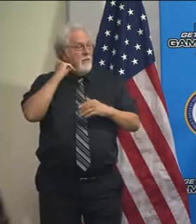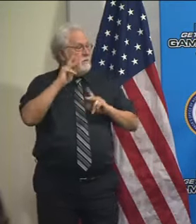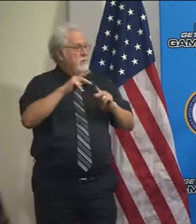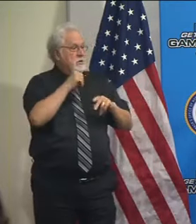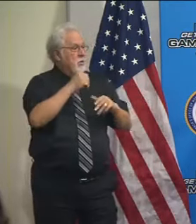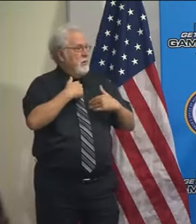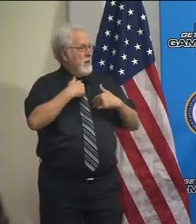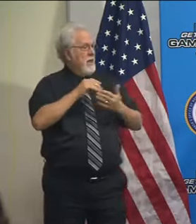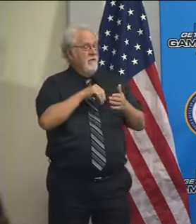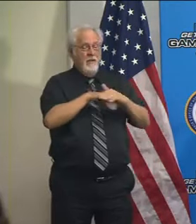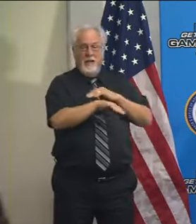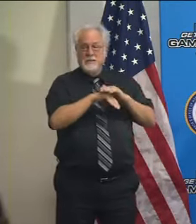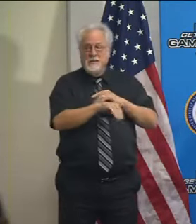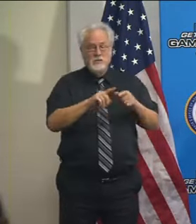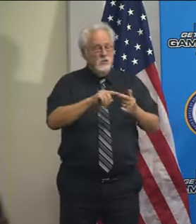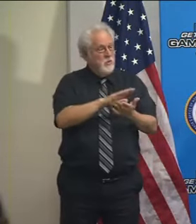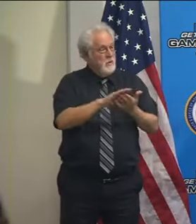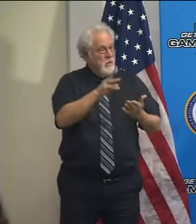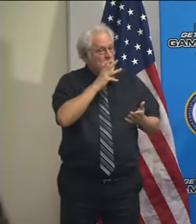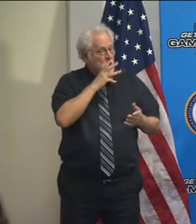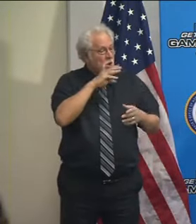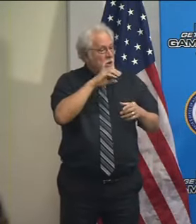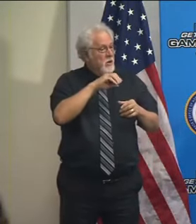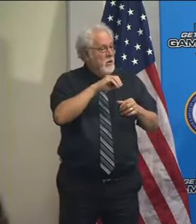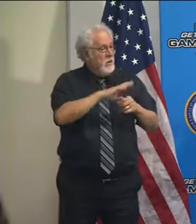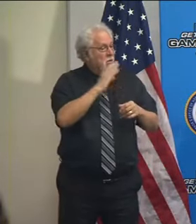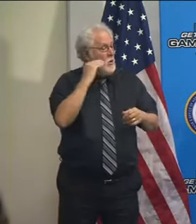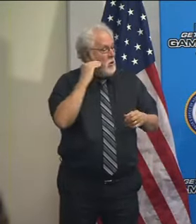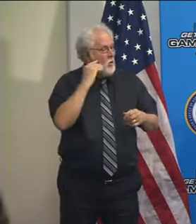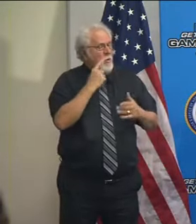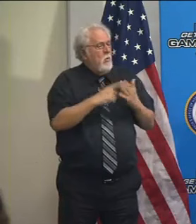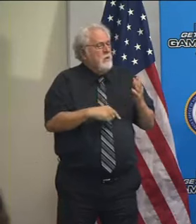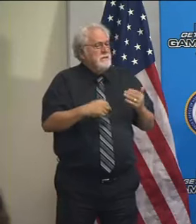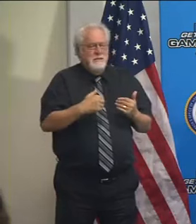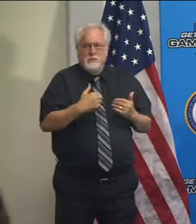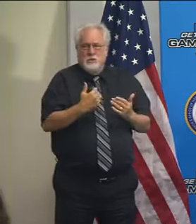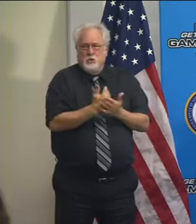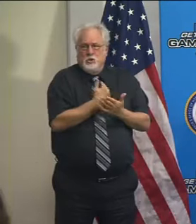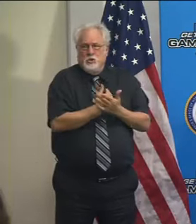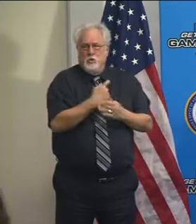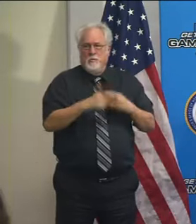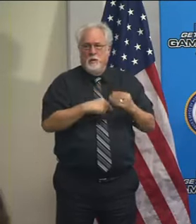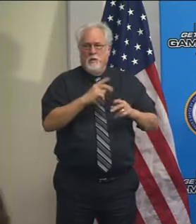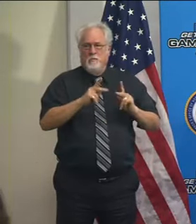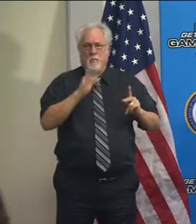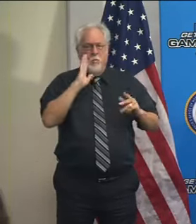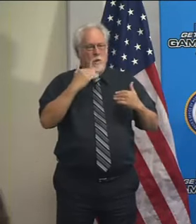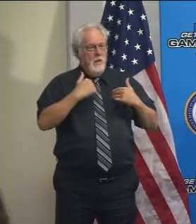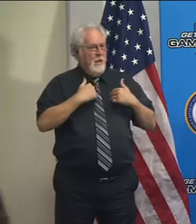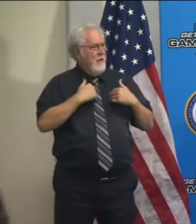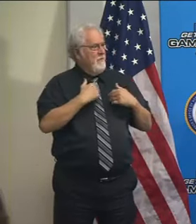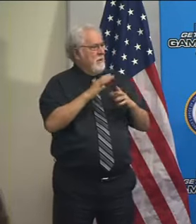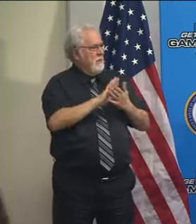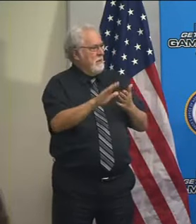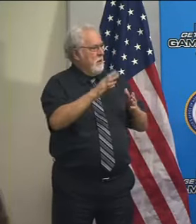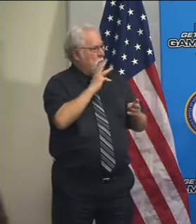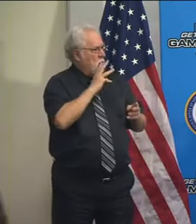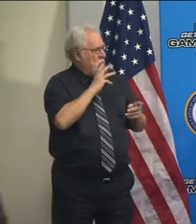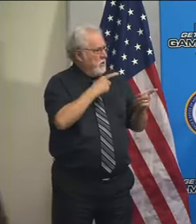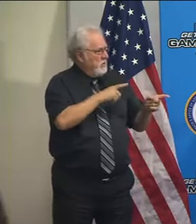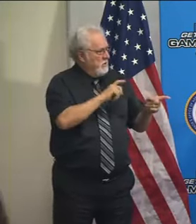water and electricity in their homes? Is it damage? Yeah. And also, what's the latest on when people have access to Yeah. clean water?